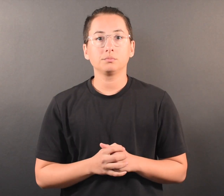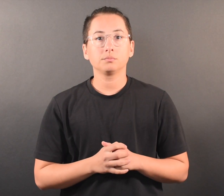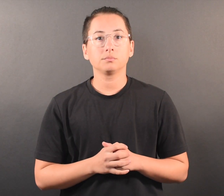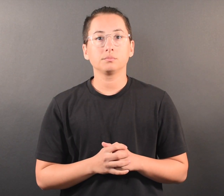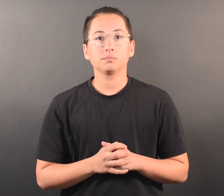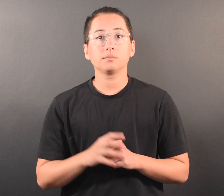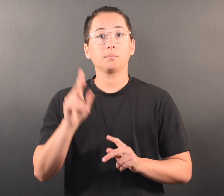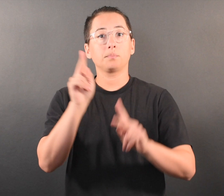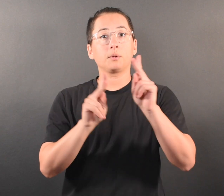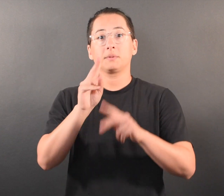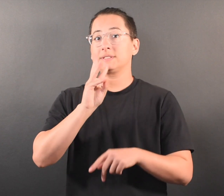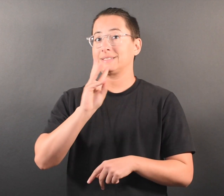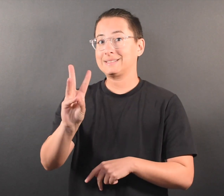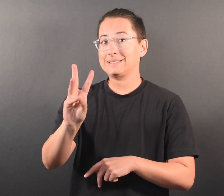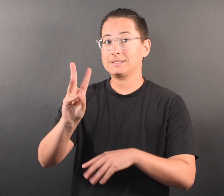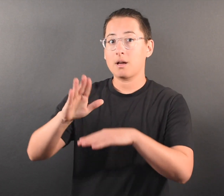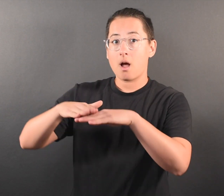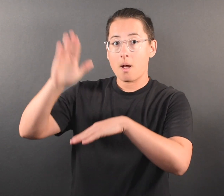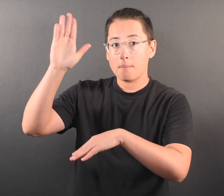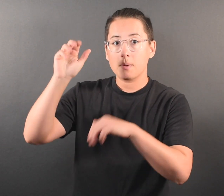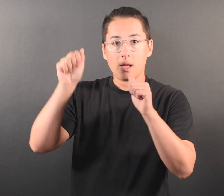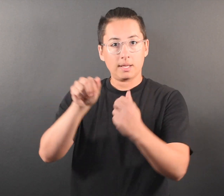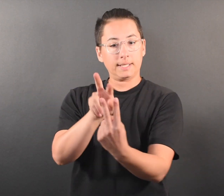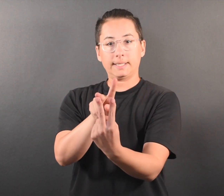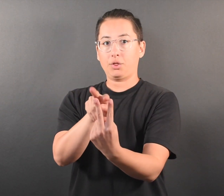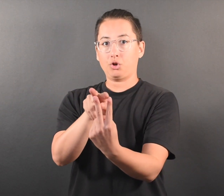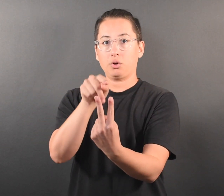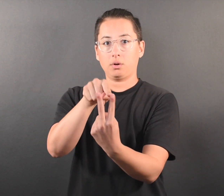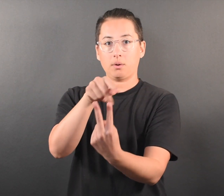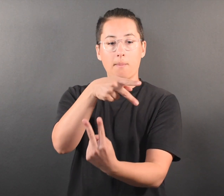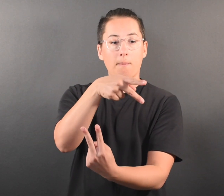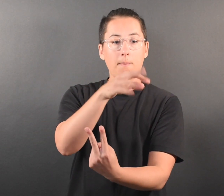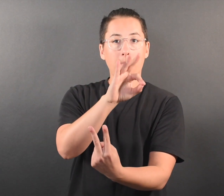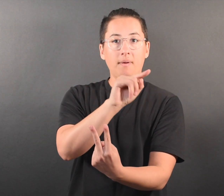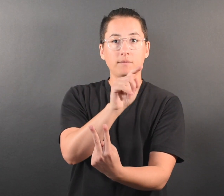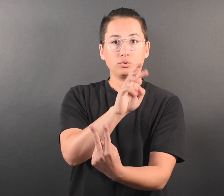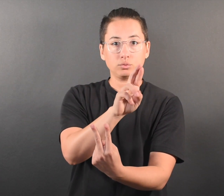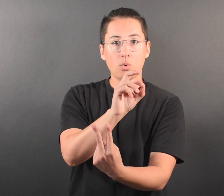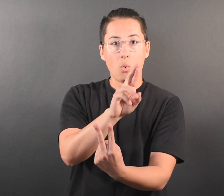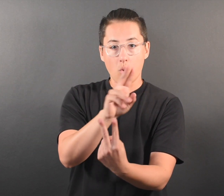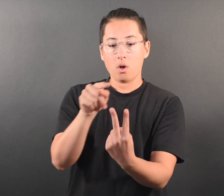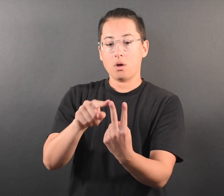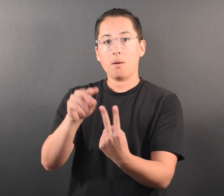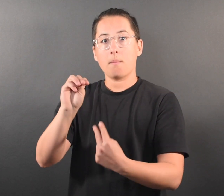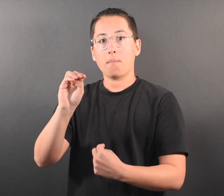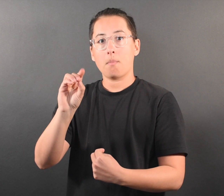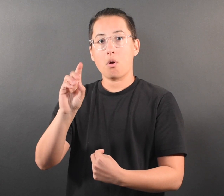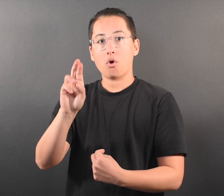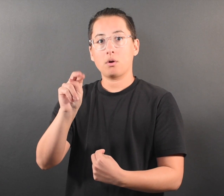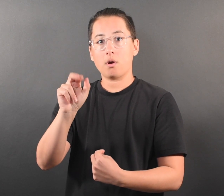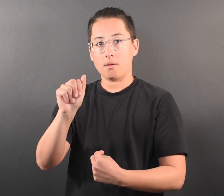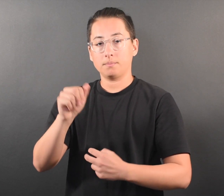People aged 6 years and older can get either the Pfizer or Moderna booster.